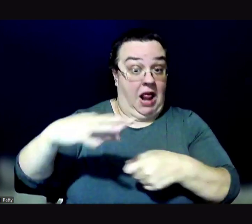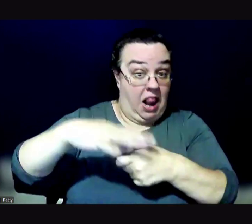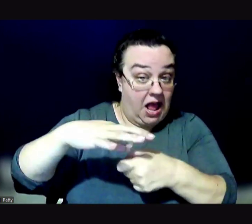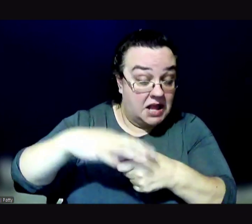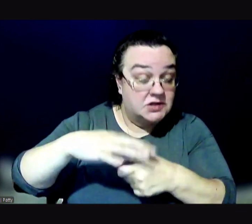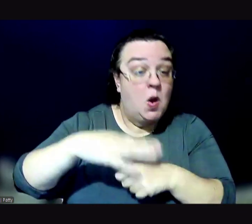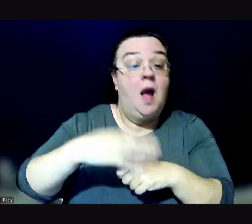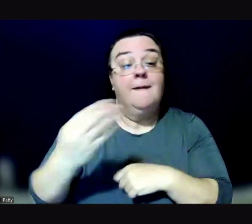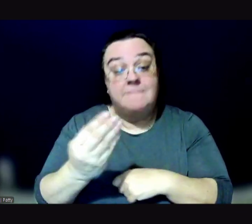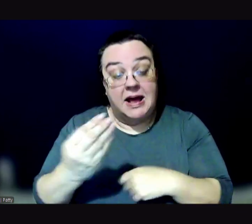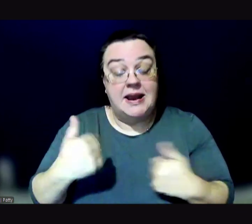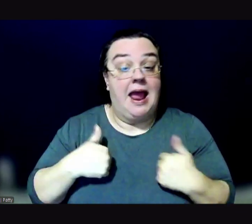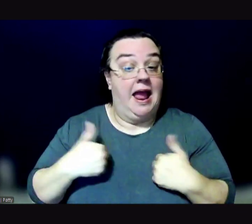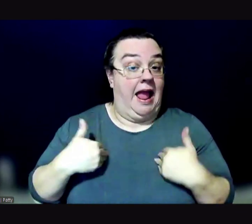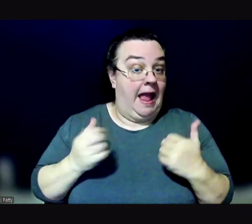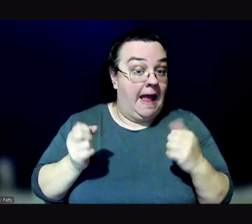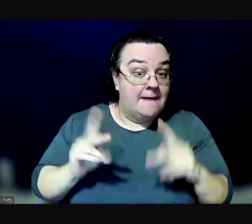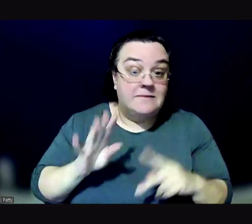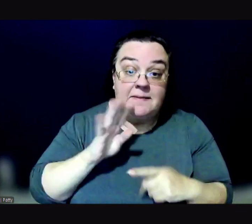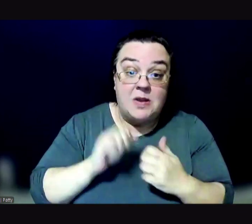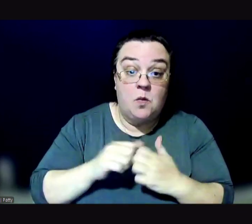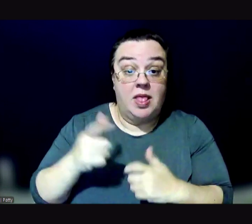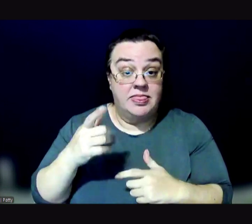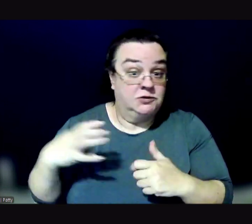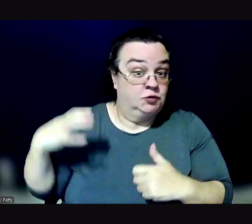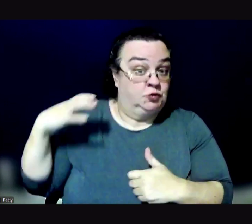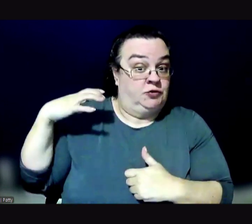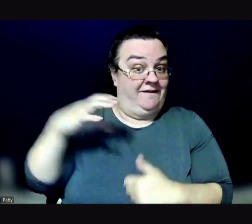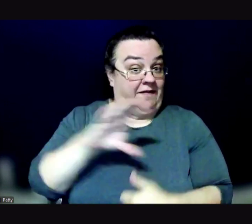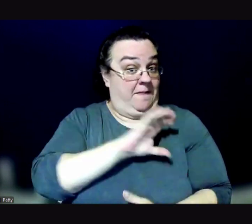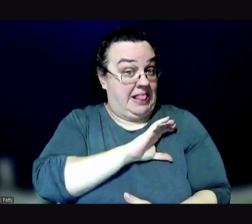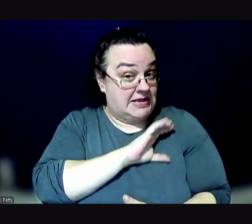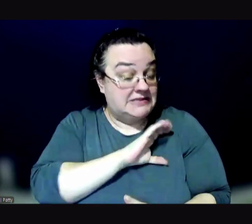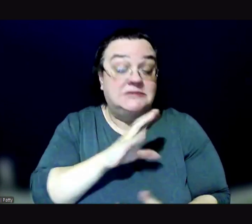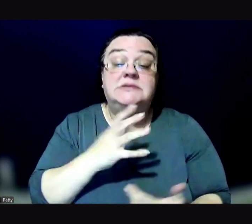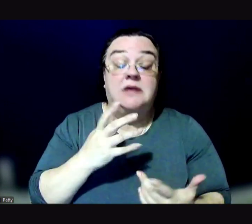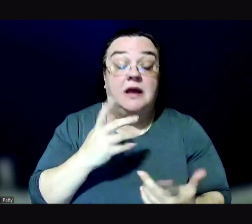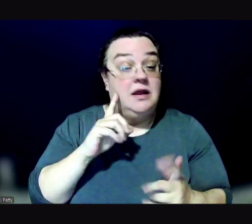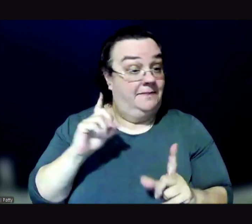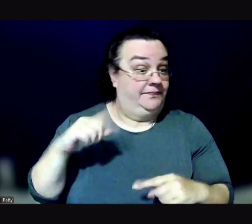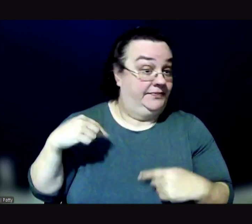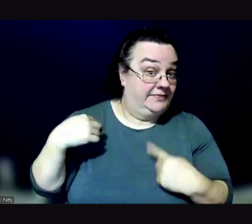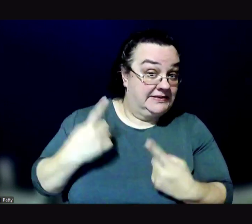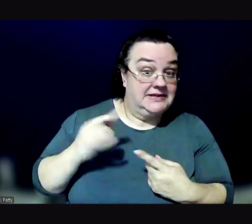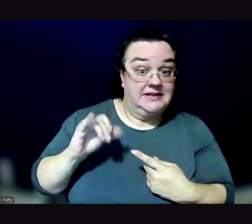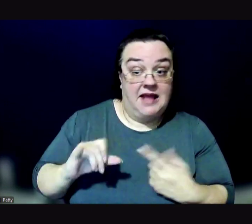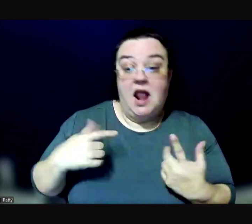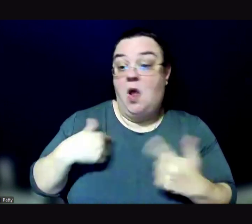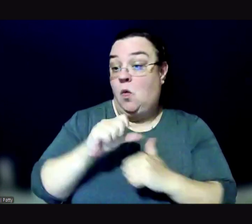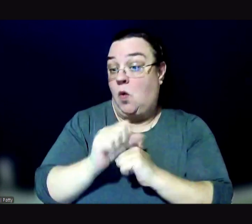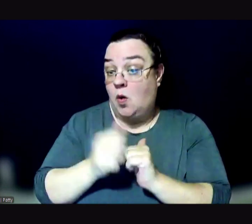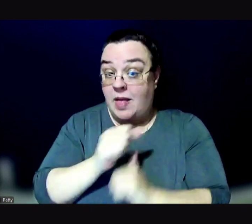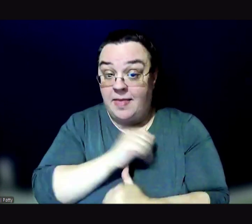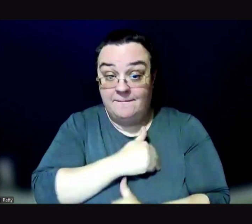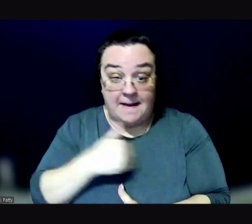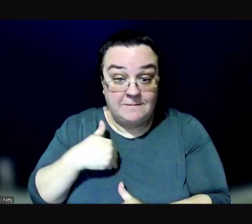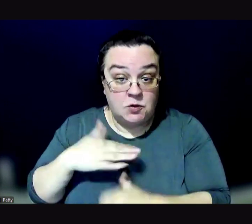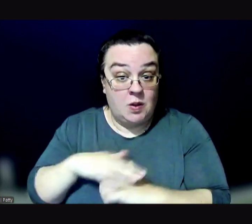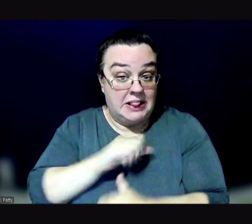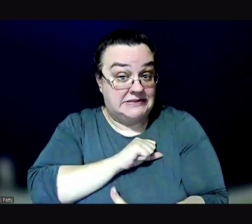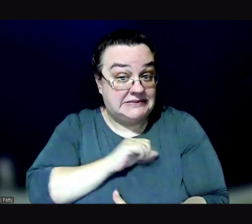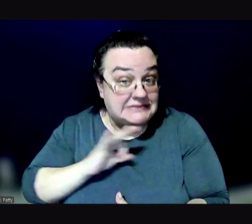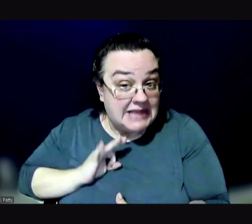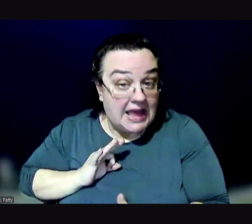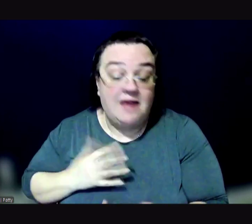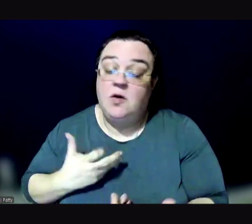speak to the Chief of Police, and since then work with staff members, and I want to say both what